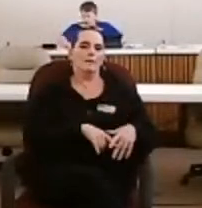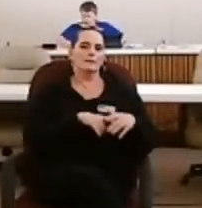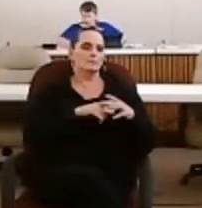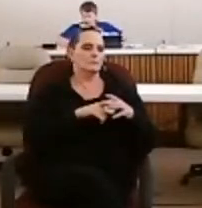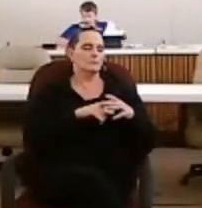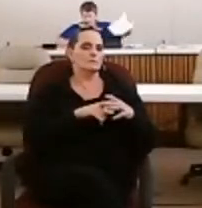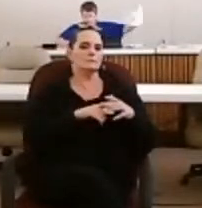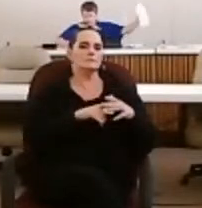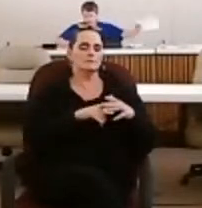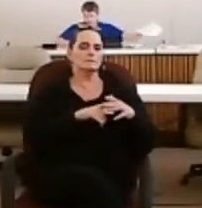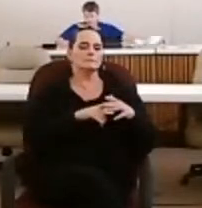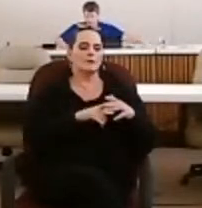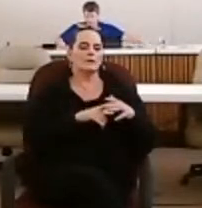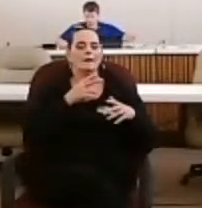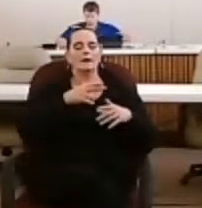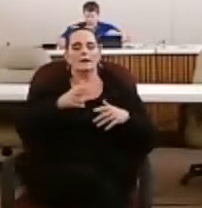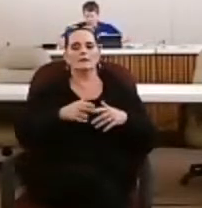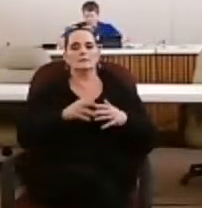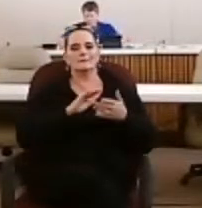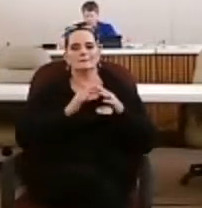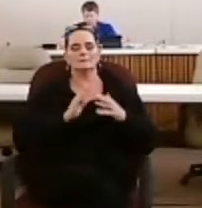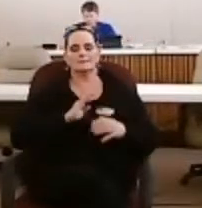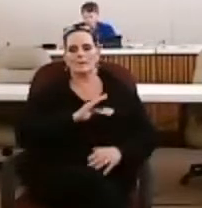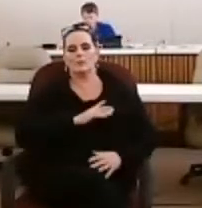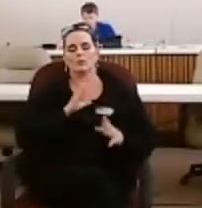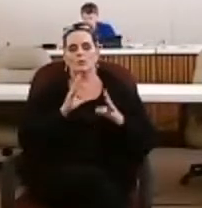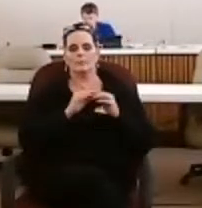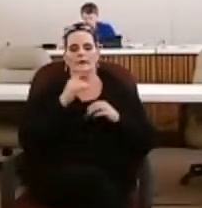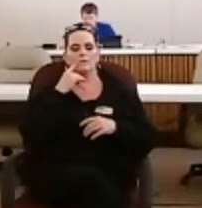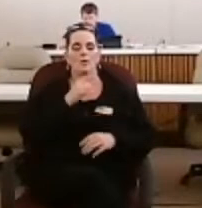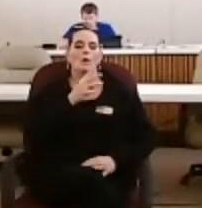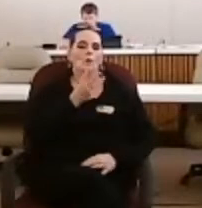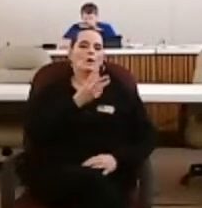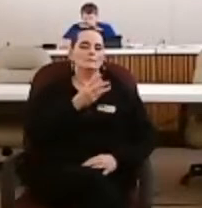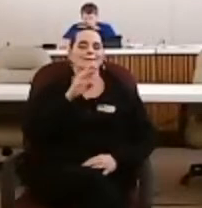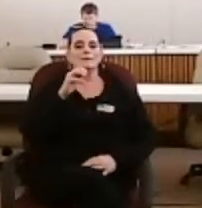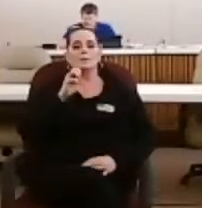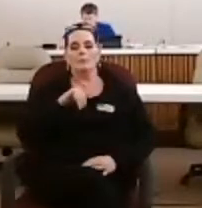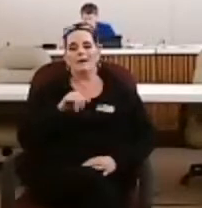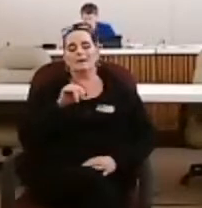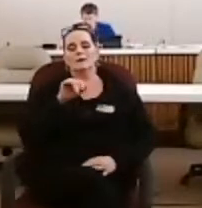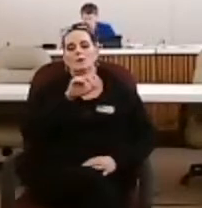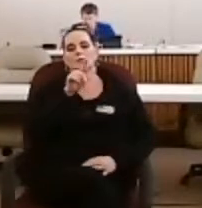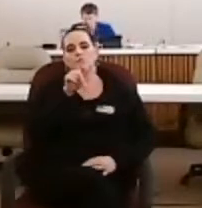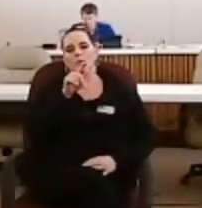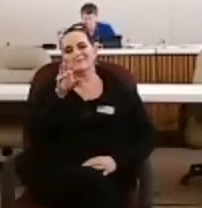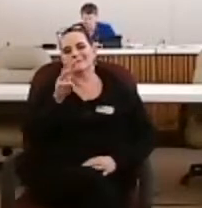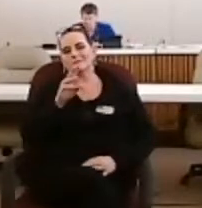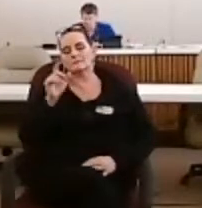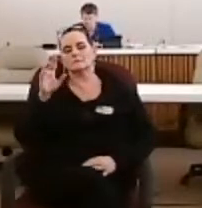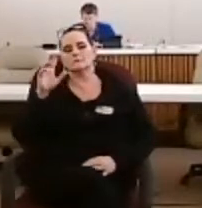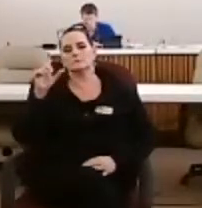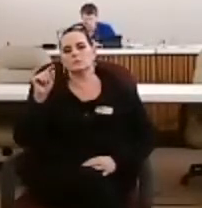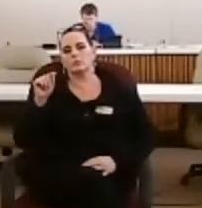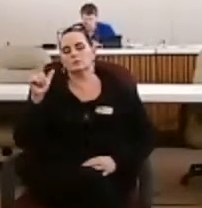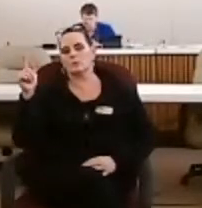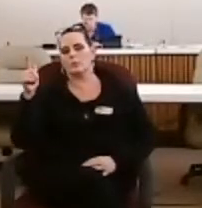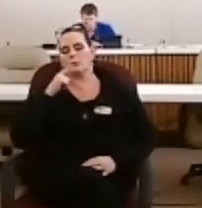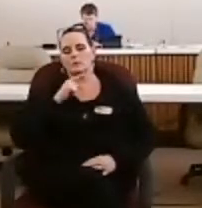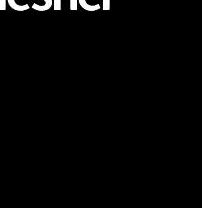the Henrietta Town Board meeting for Wednesday, May 26, 2021 to order. Please call the